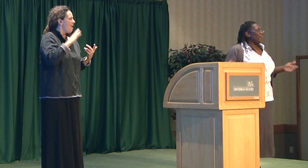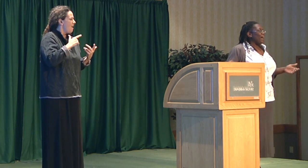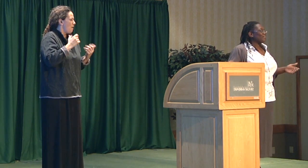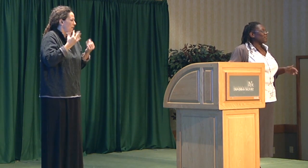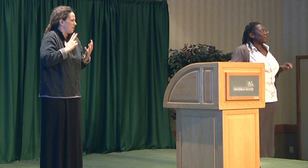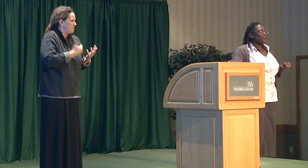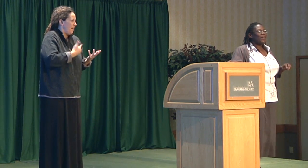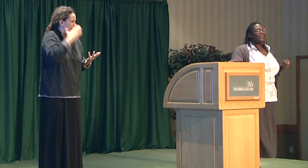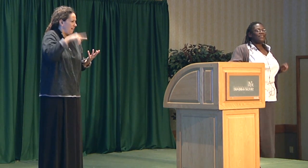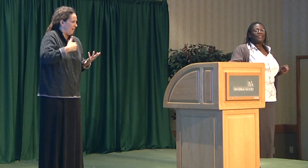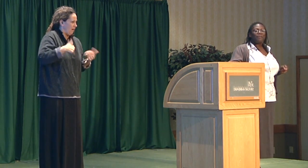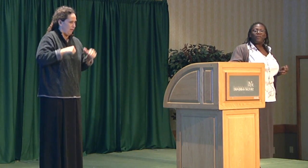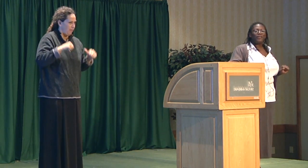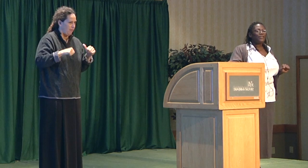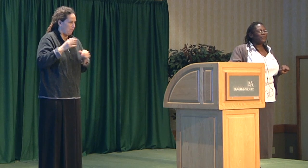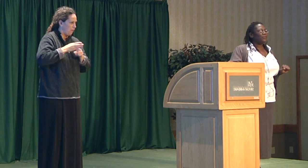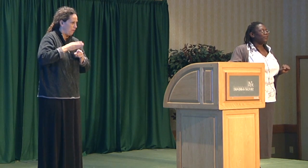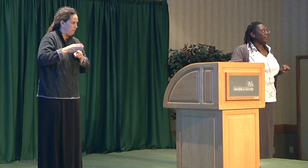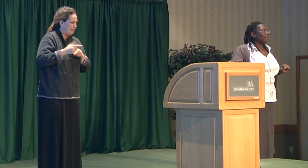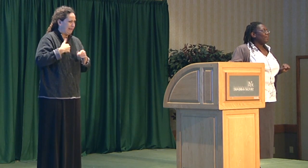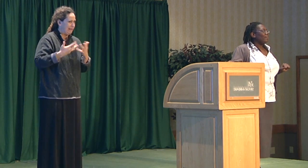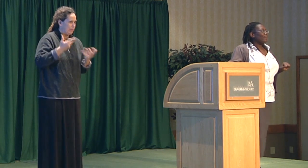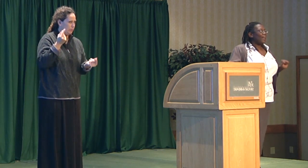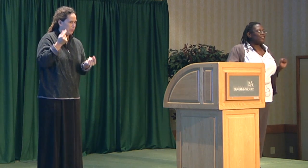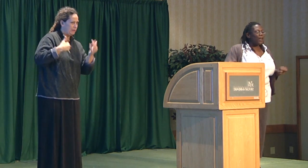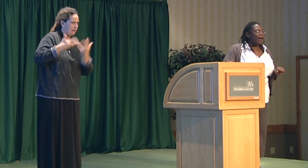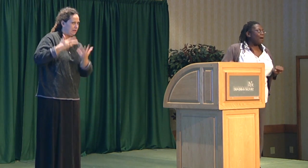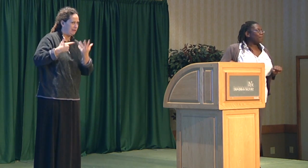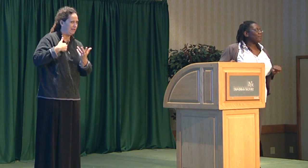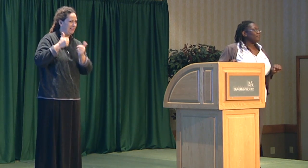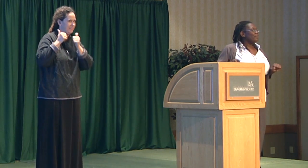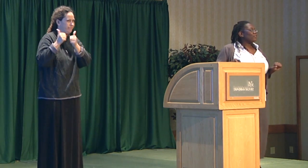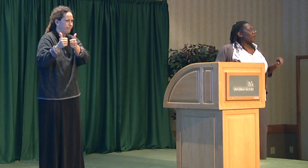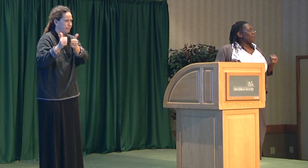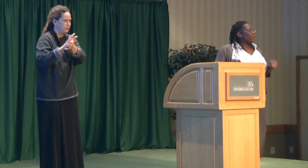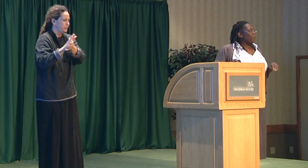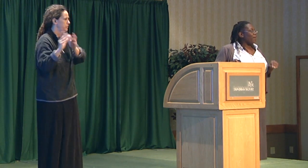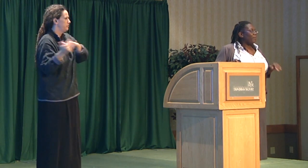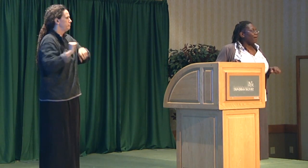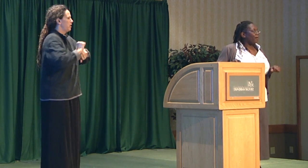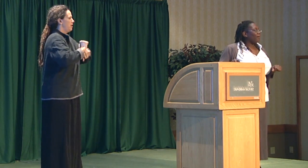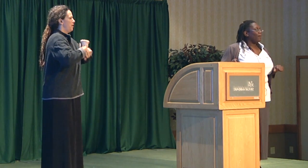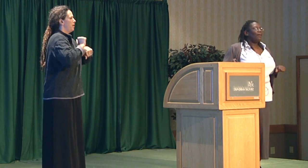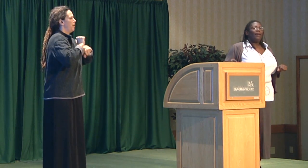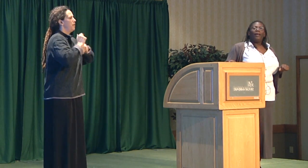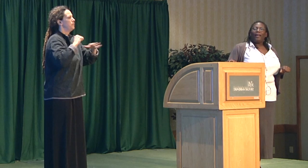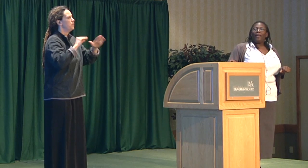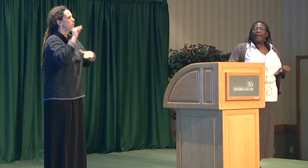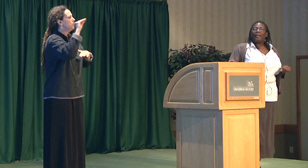want to do or not. So, I stopped going to school and got a job and started moving around